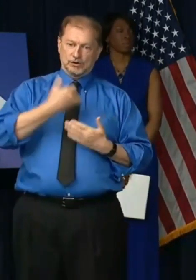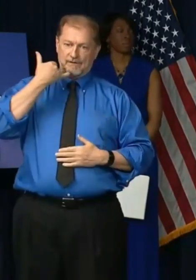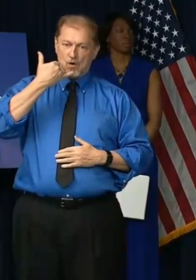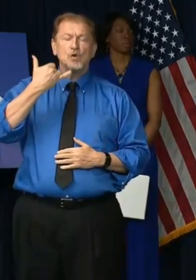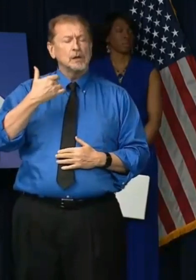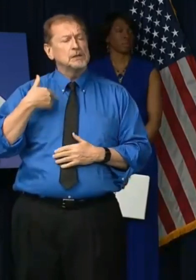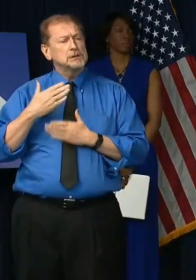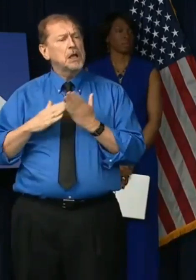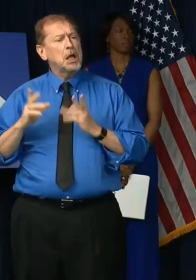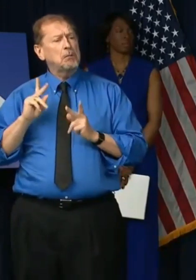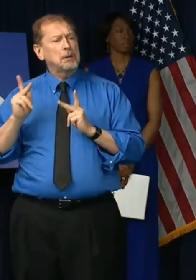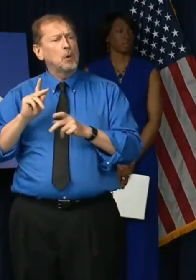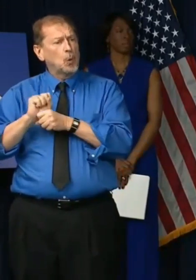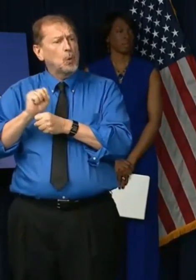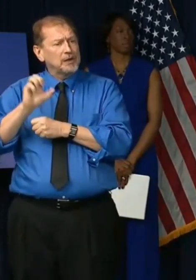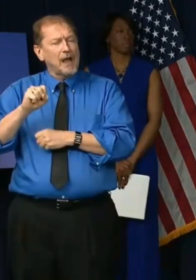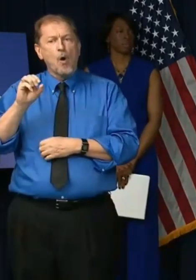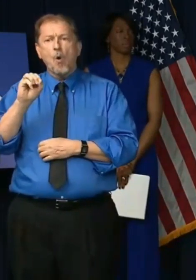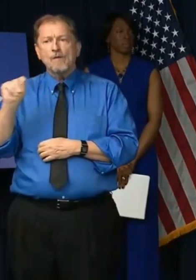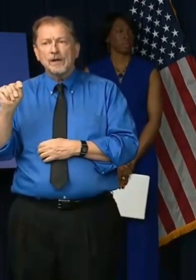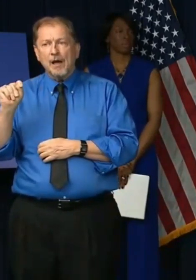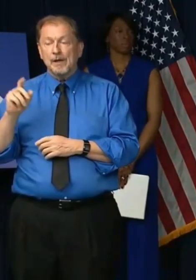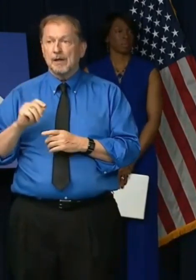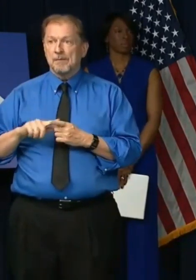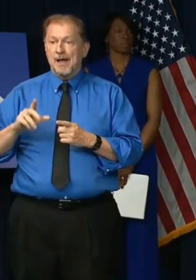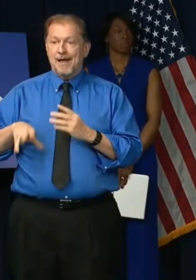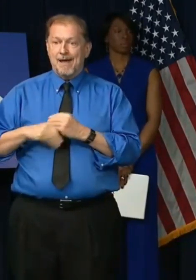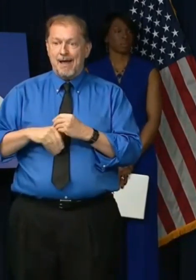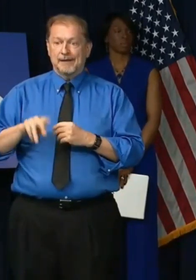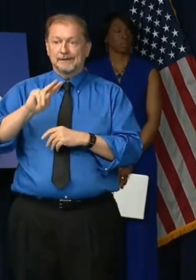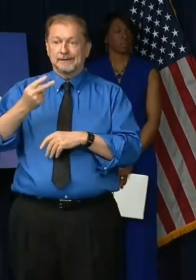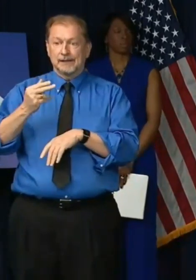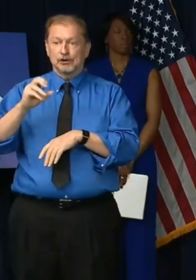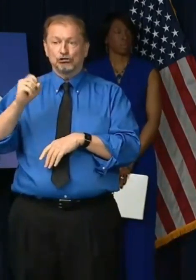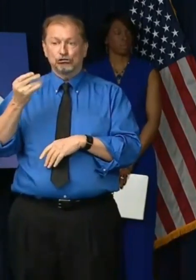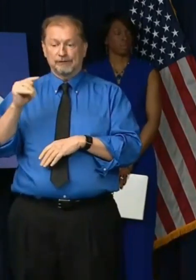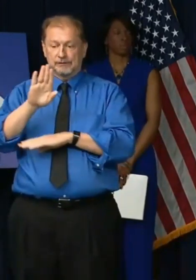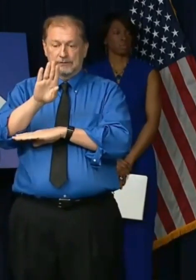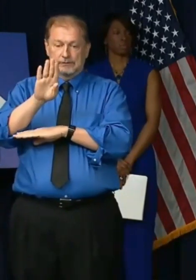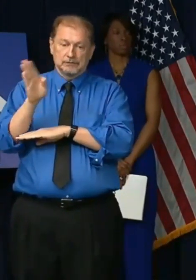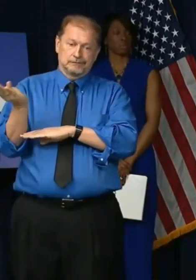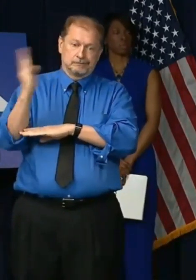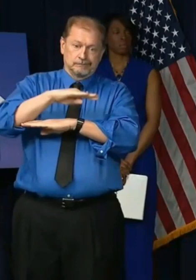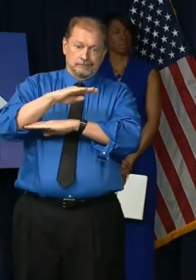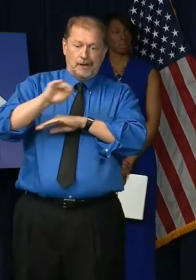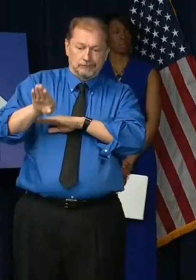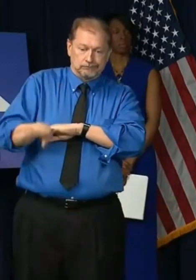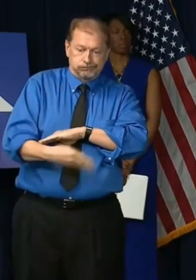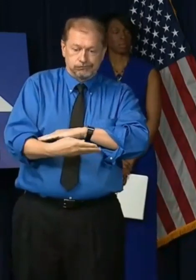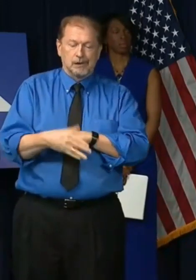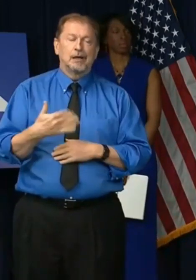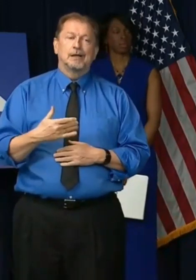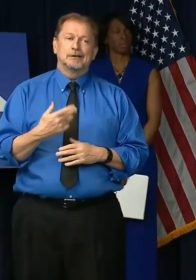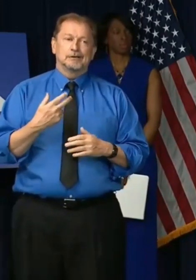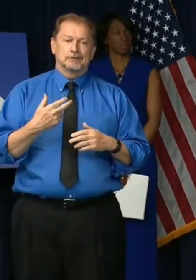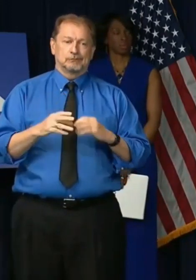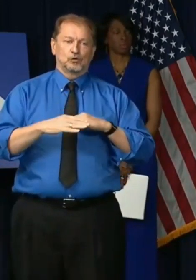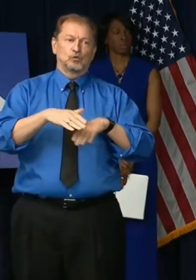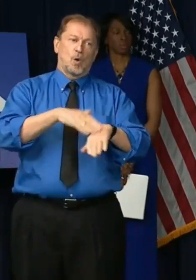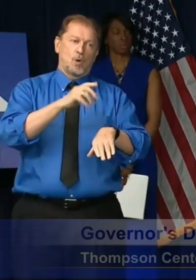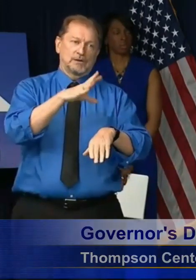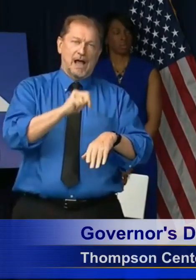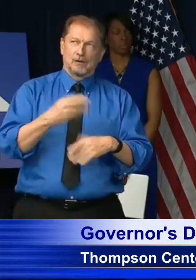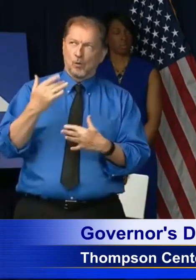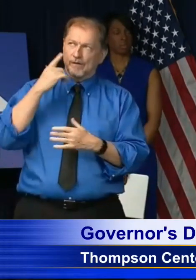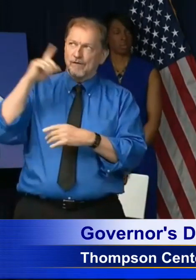running a second or a third shift, again, you would need more people, and the training is really a gating issue. Again,